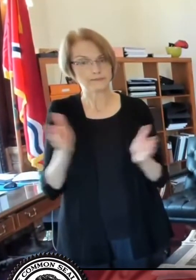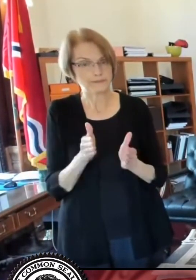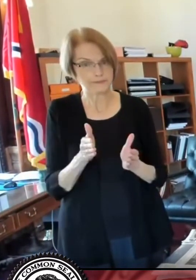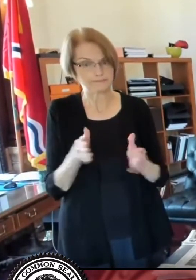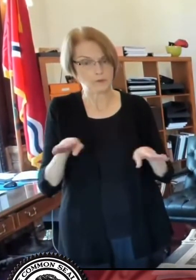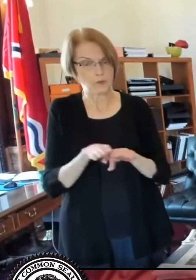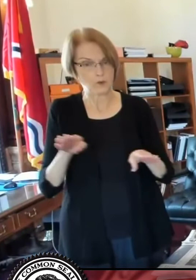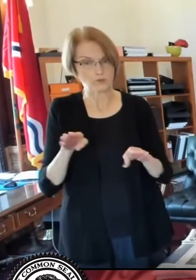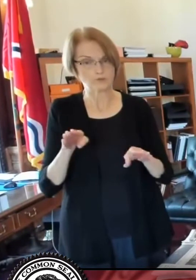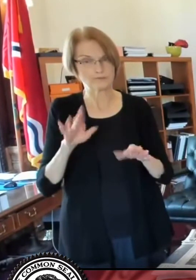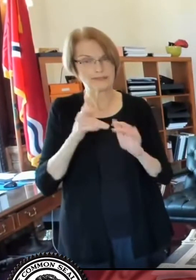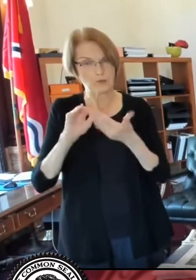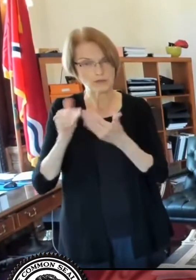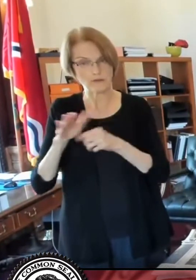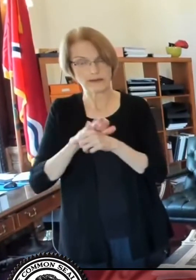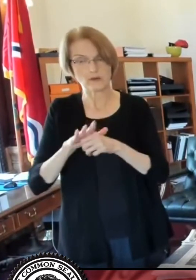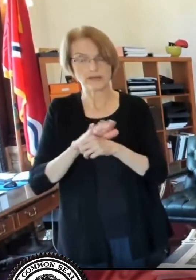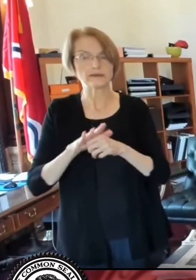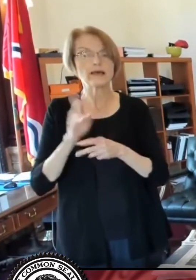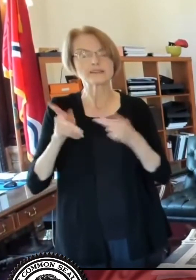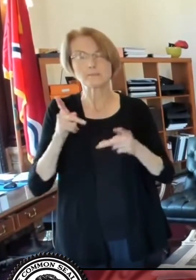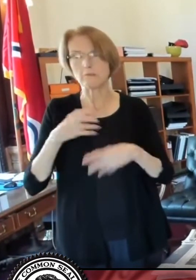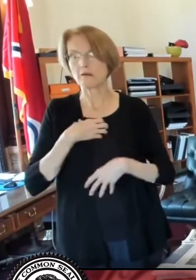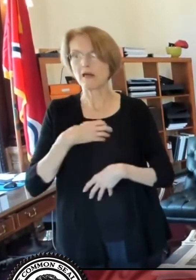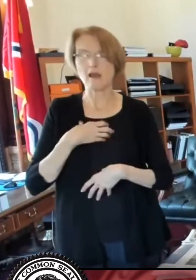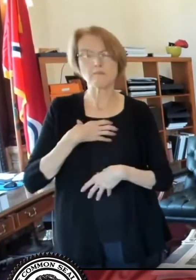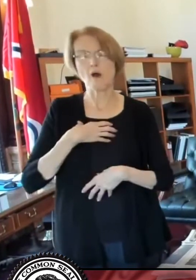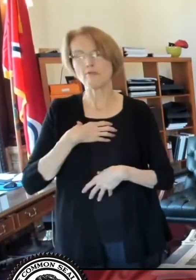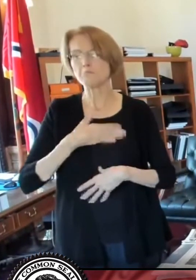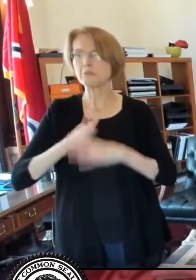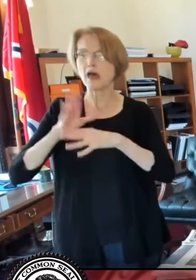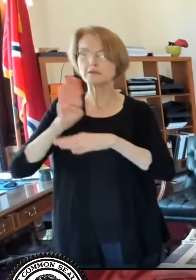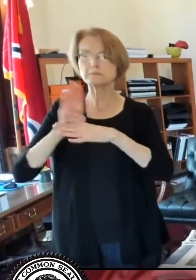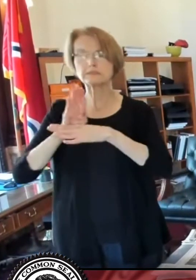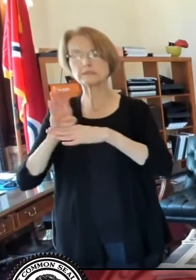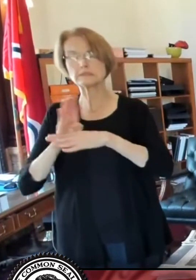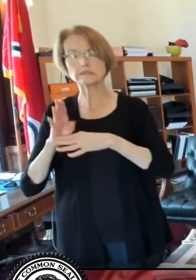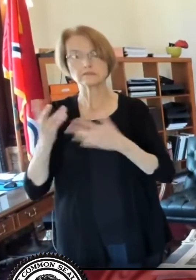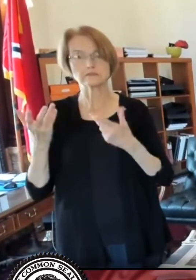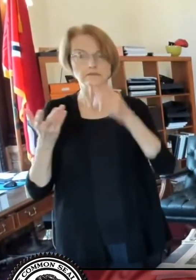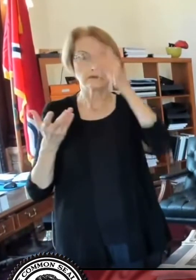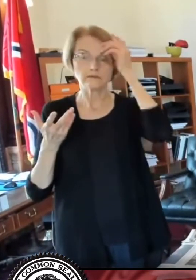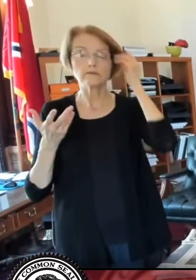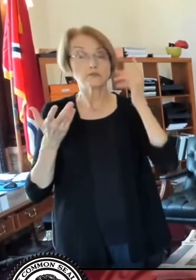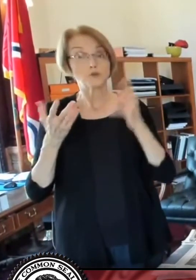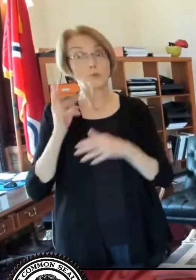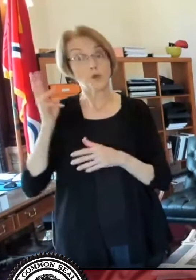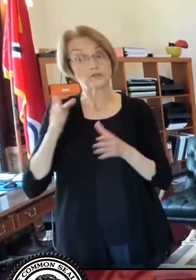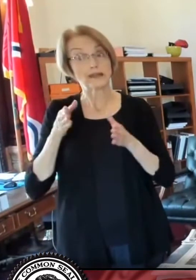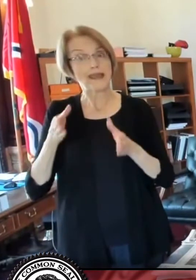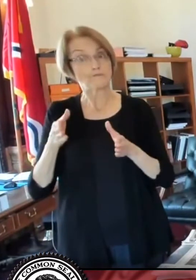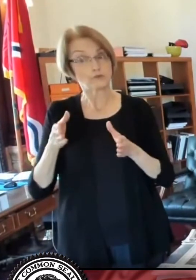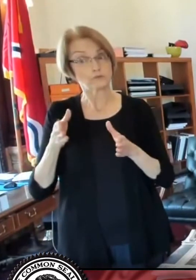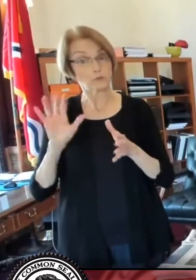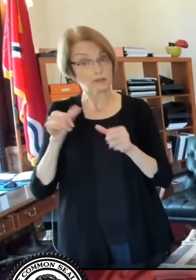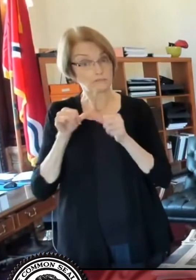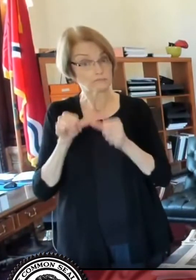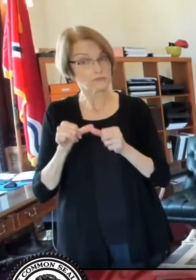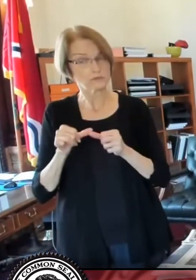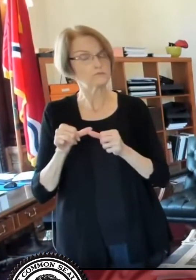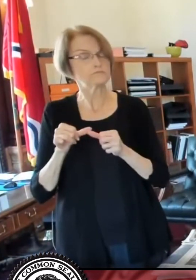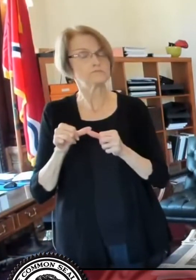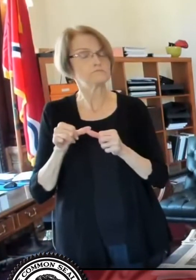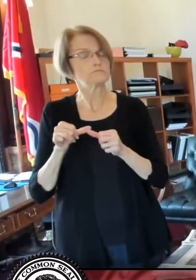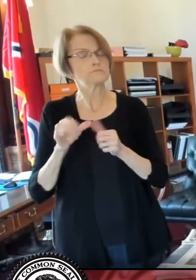complaints about them hurting businesses, and how much longer is that going to be on Washington Avenue? So we did have